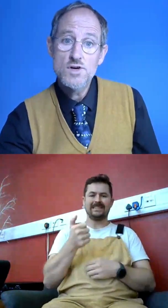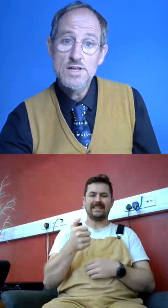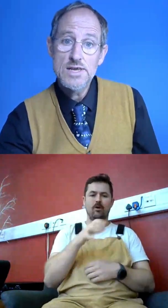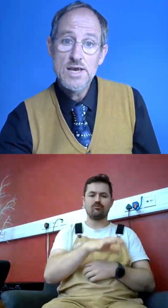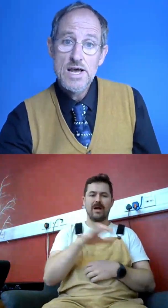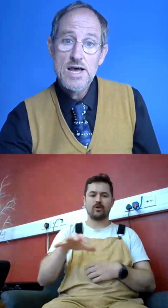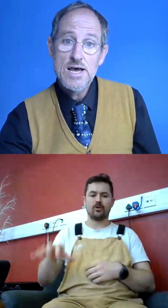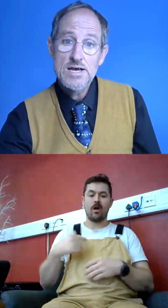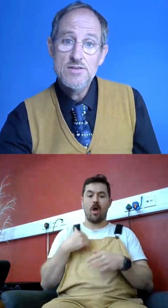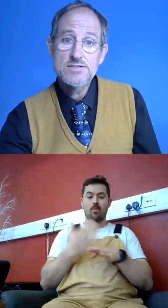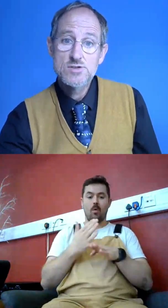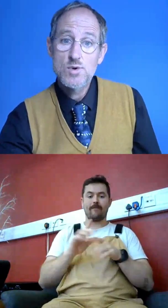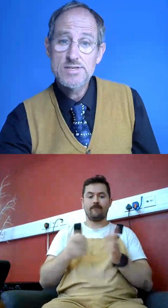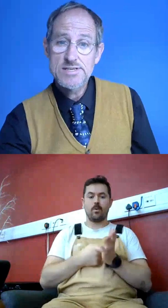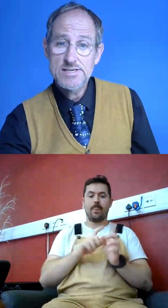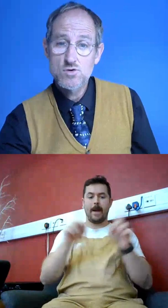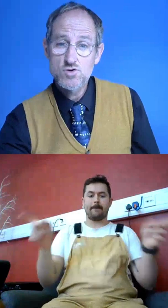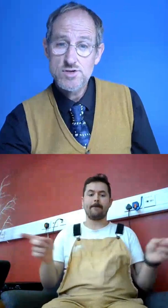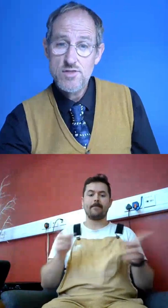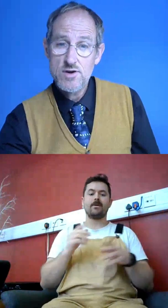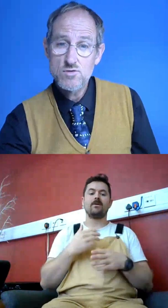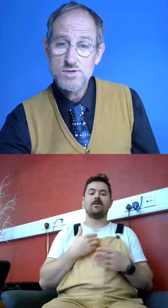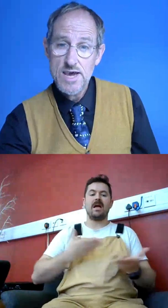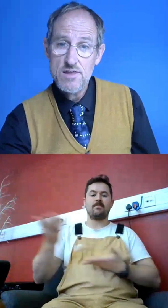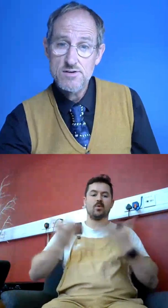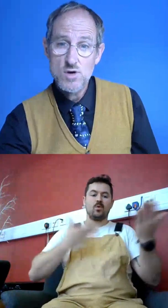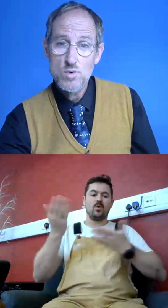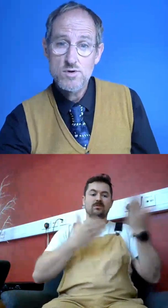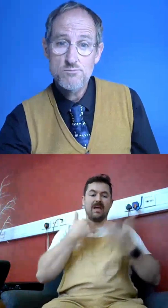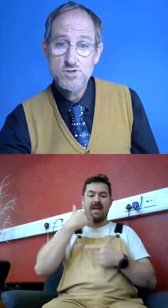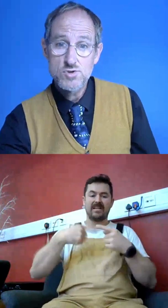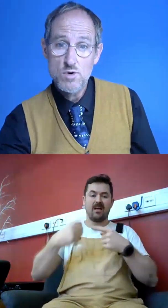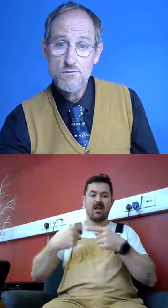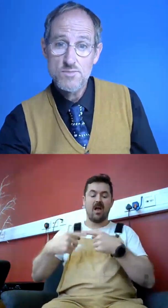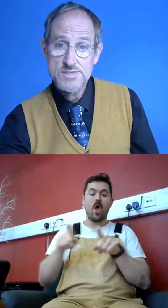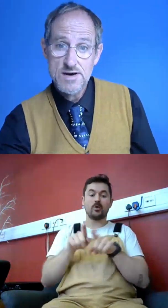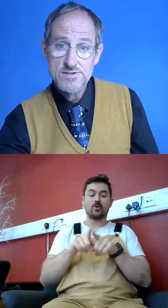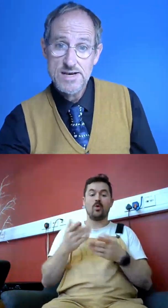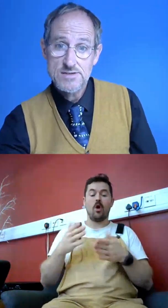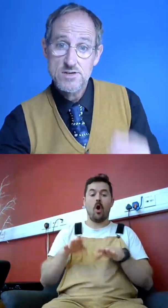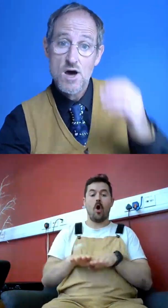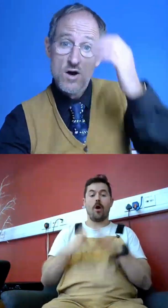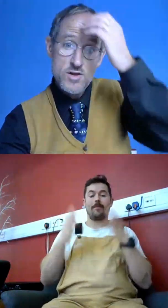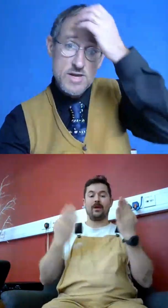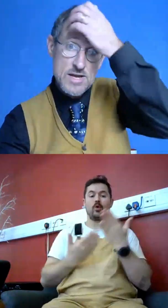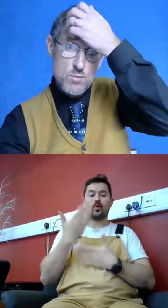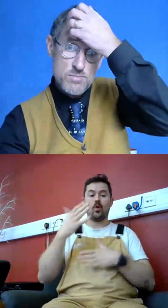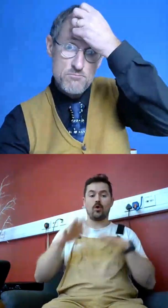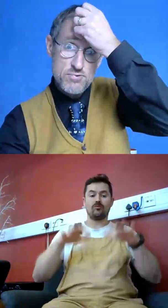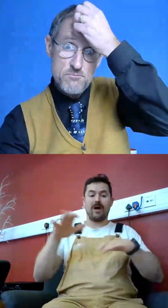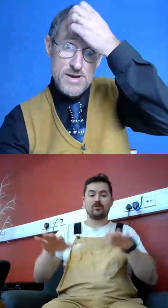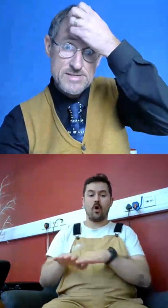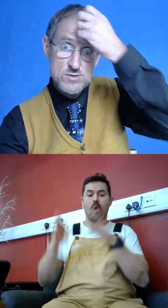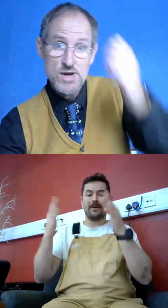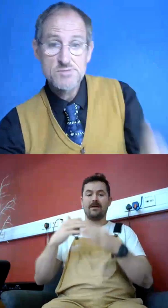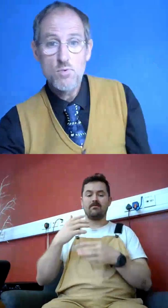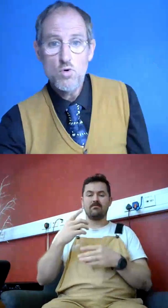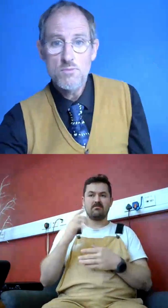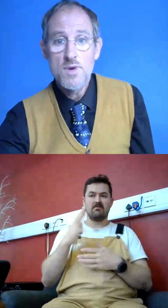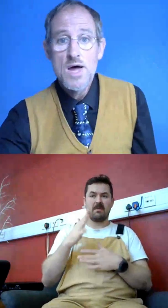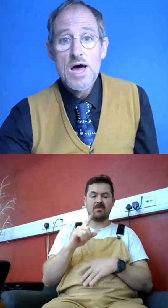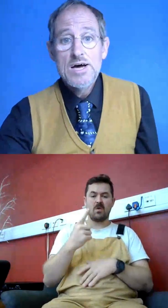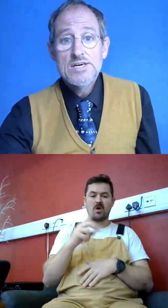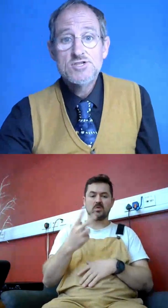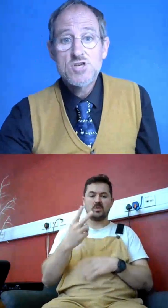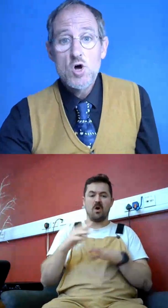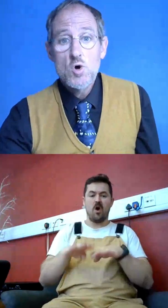all over really. There's 26 countries, I think, altogether. So we produce work for themselves, and on a yearly basis, we